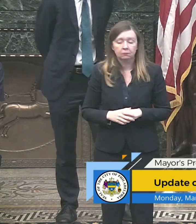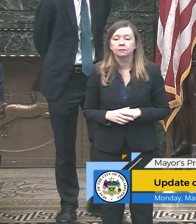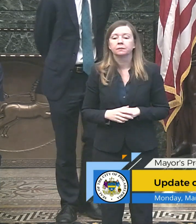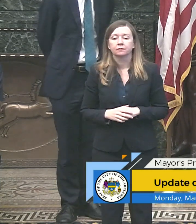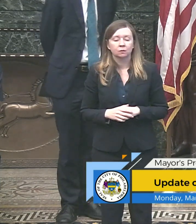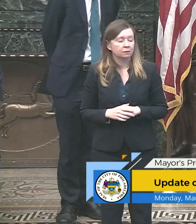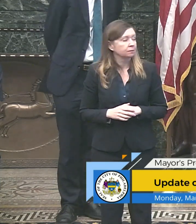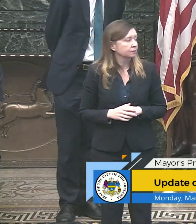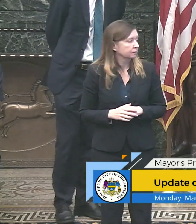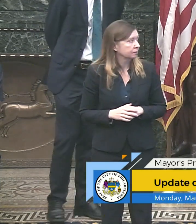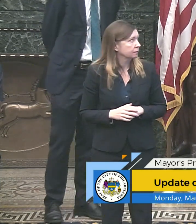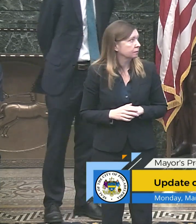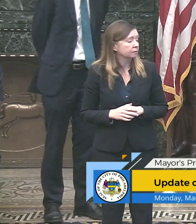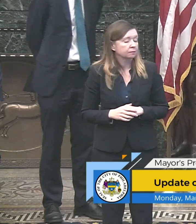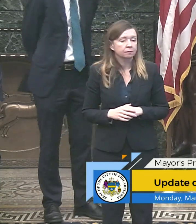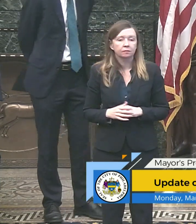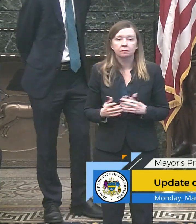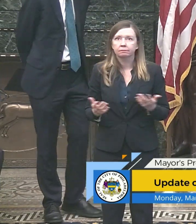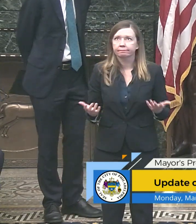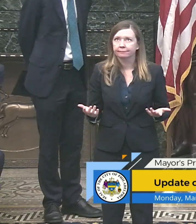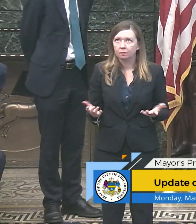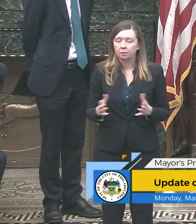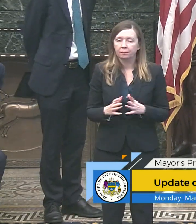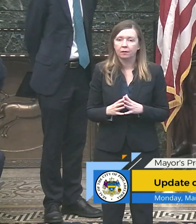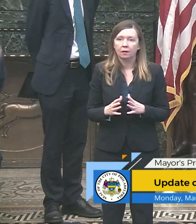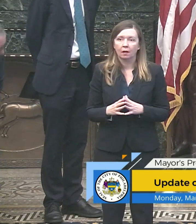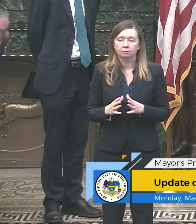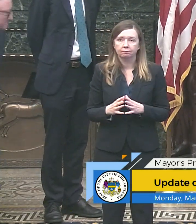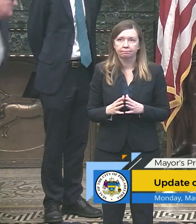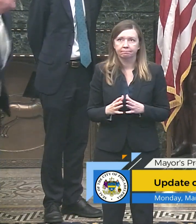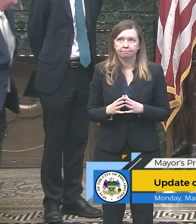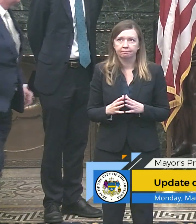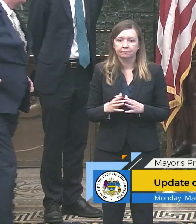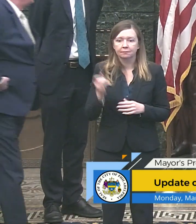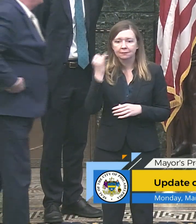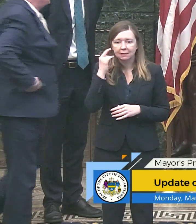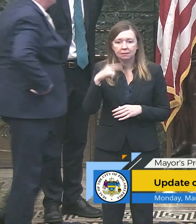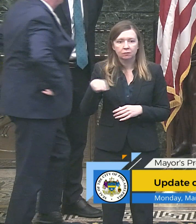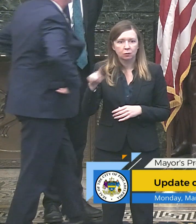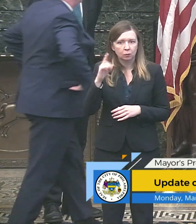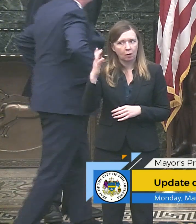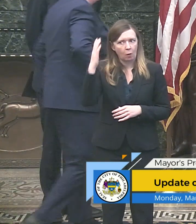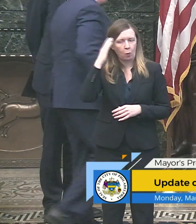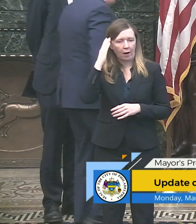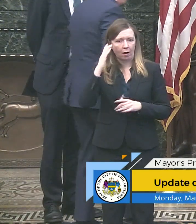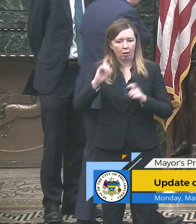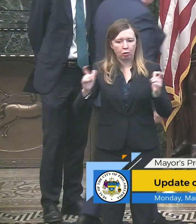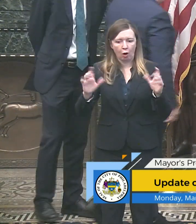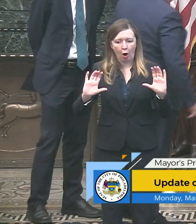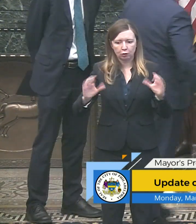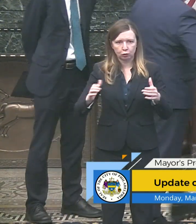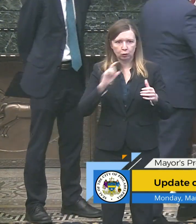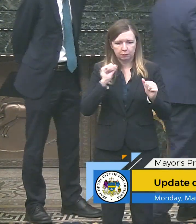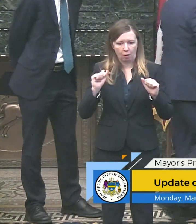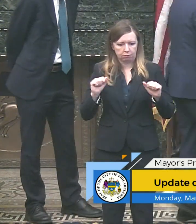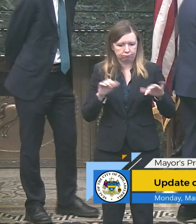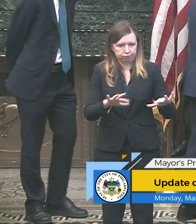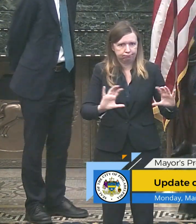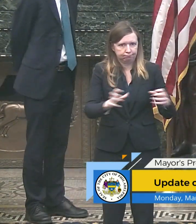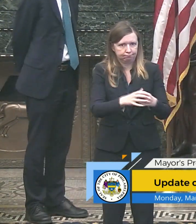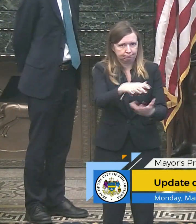that. Any knowledge of large groups should be called to